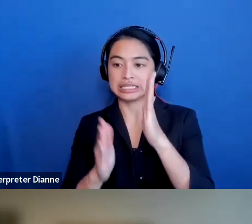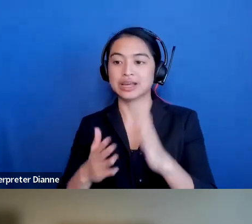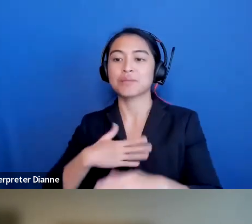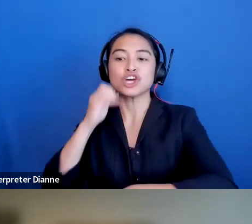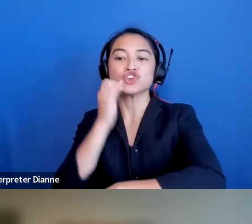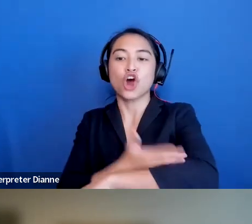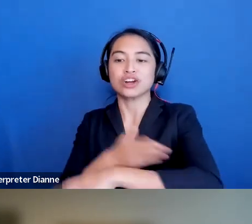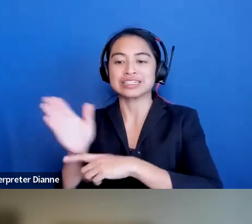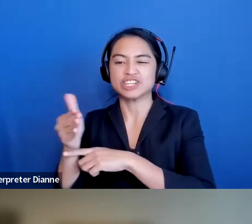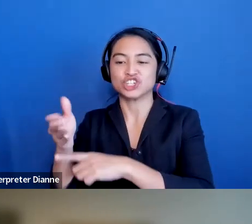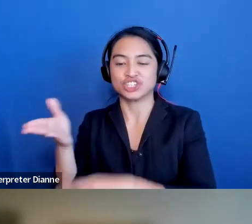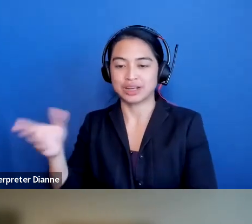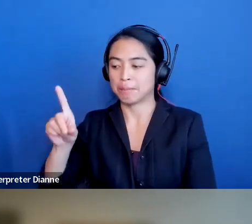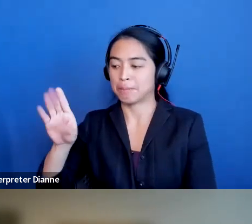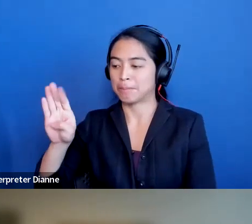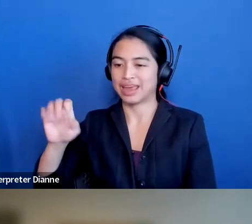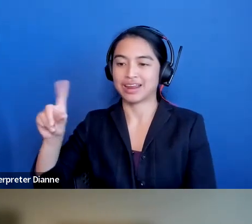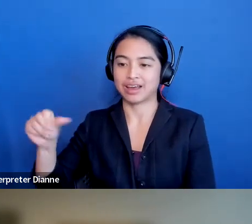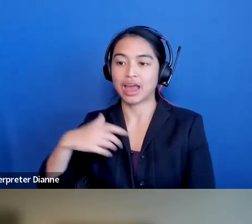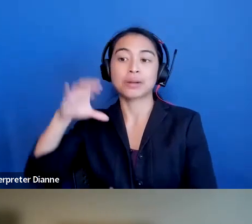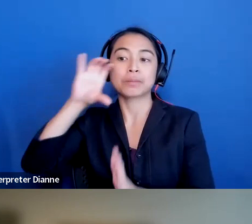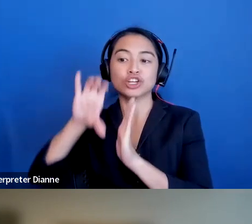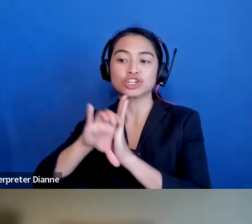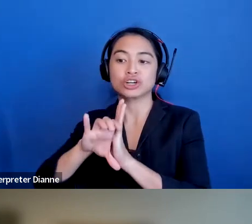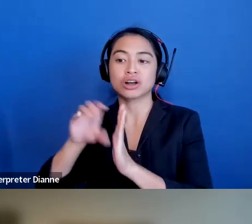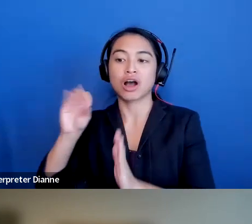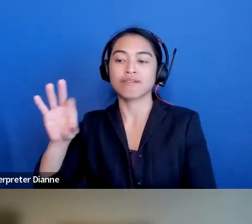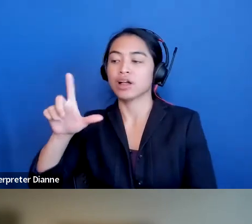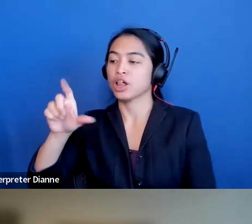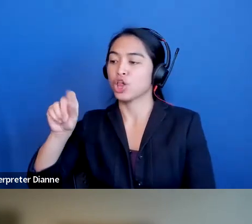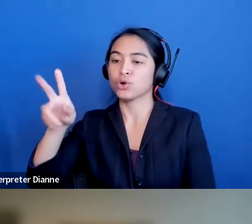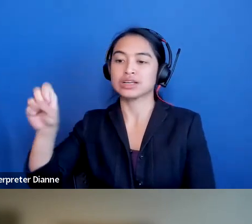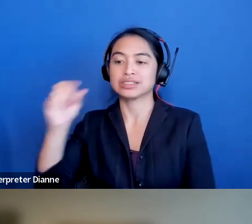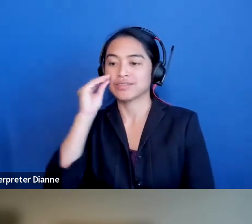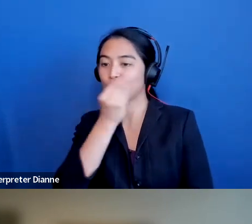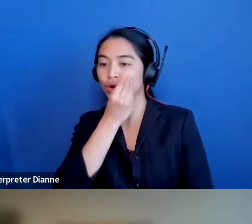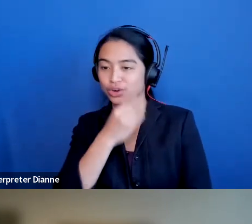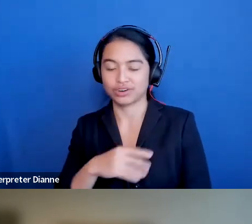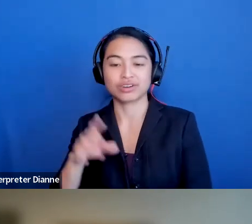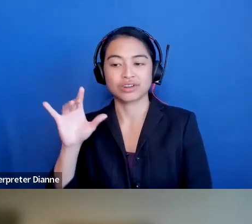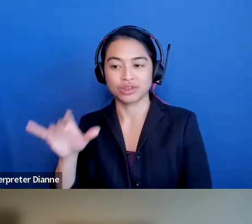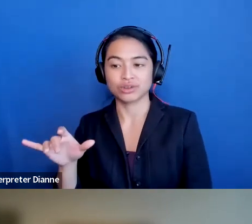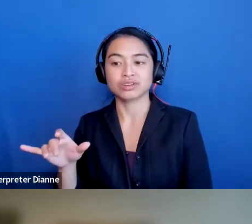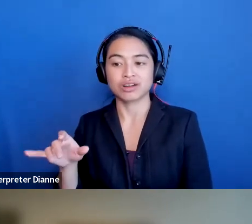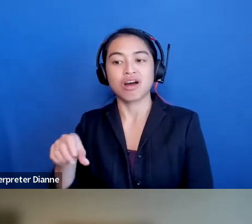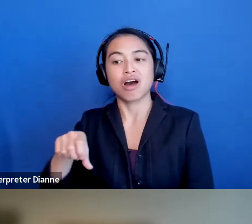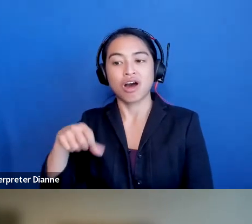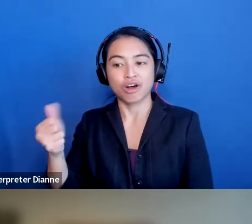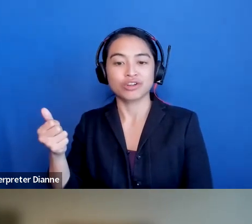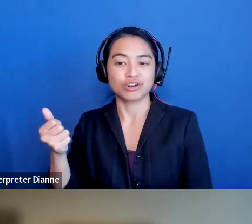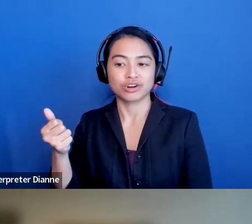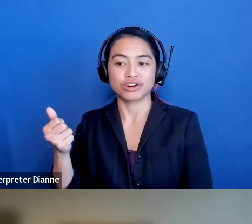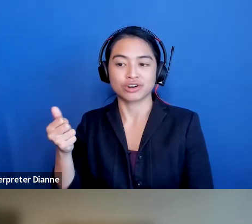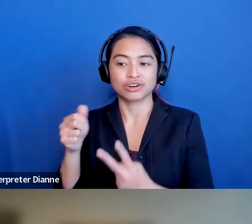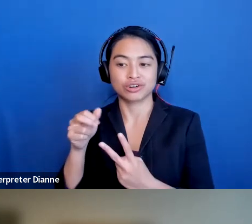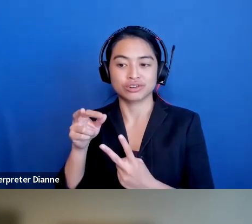fish, and then I have a photo of a lotus flower. Once our other two subject matter experts speak,